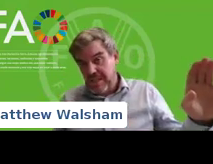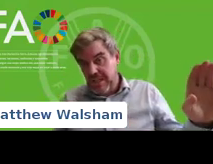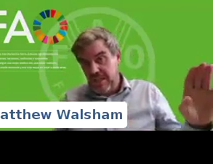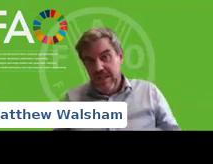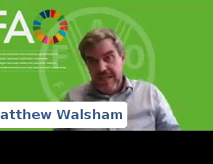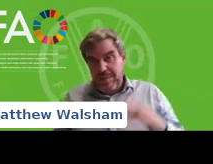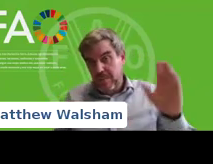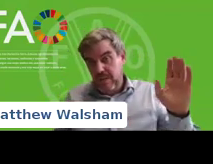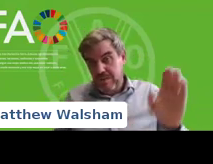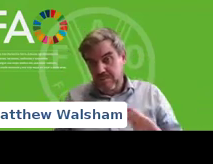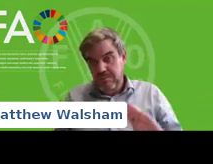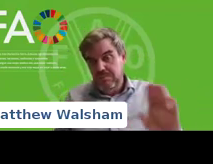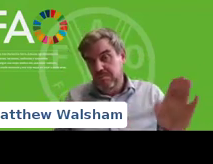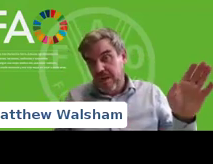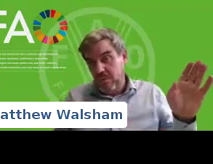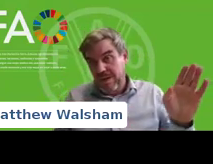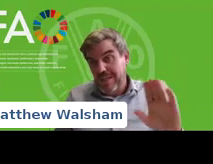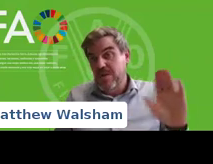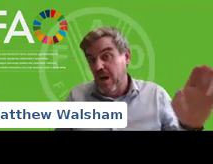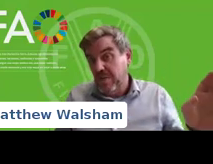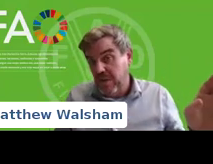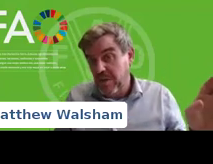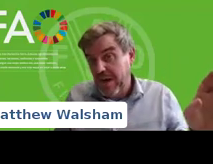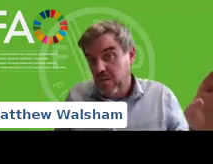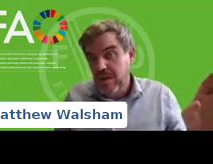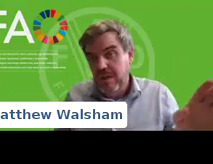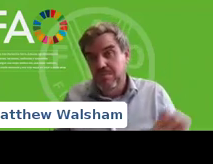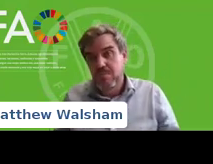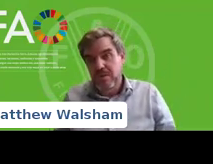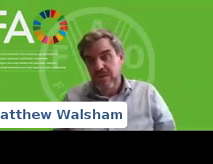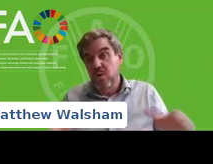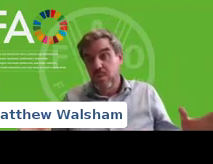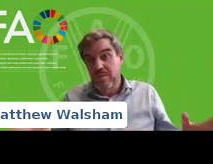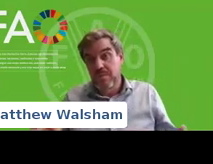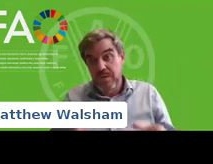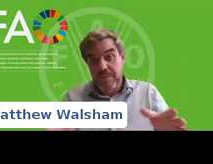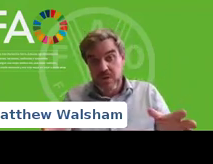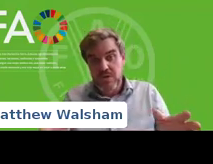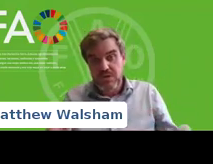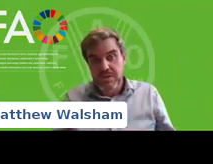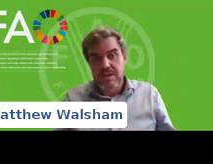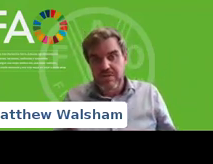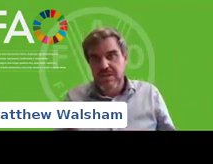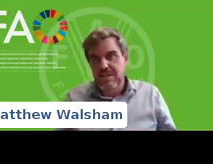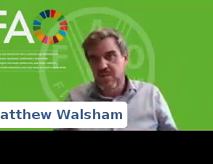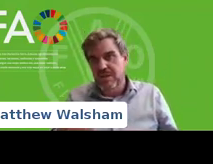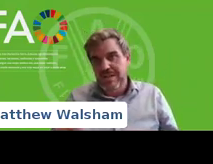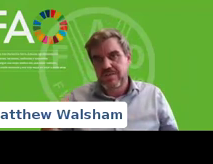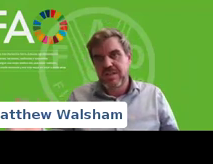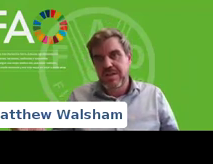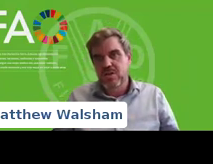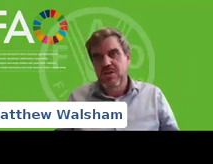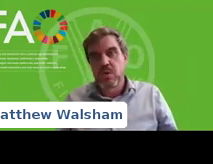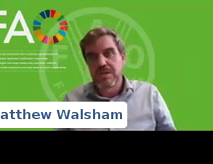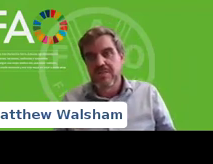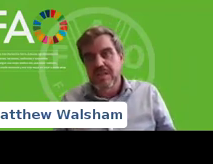the initial idea came up, a year and a half ago now, when there was a call for proposals through the STAAR facility, which